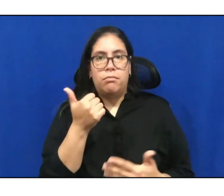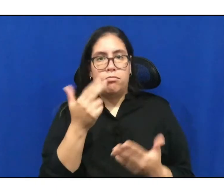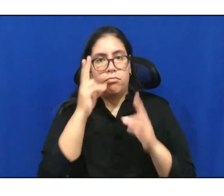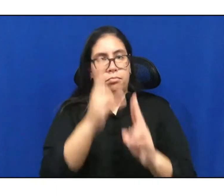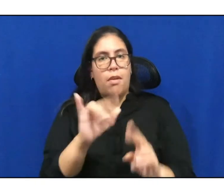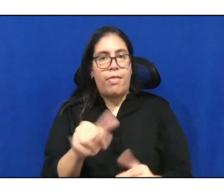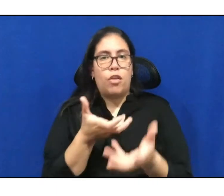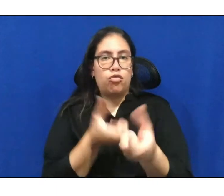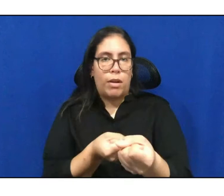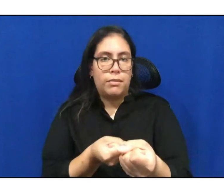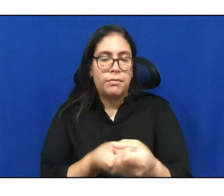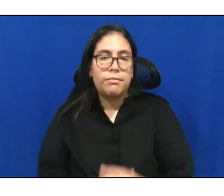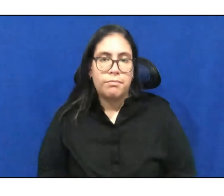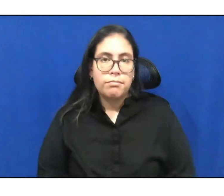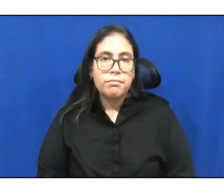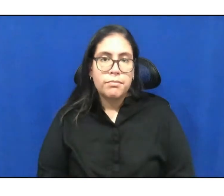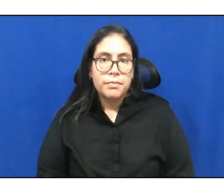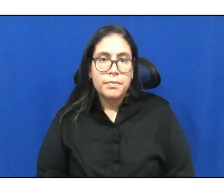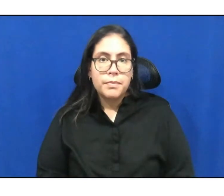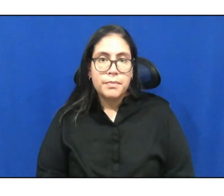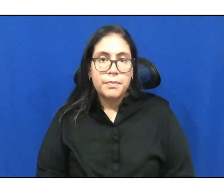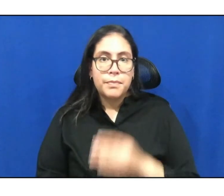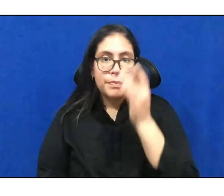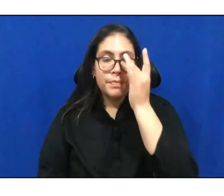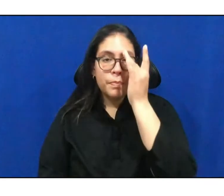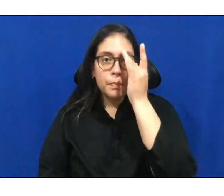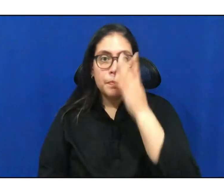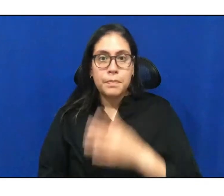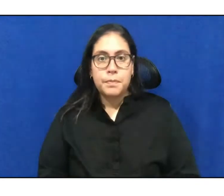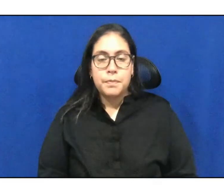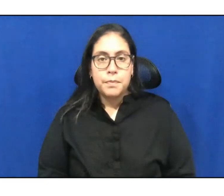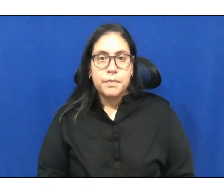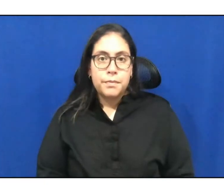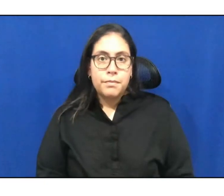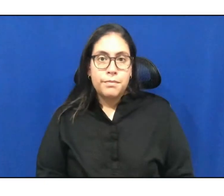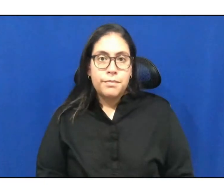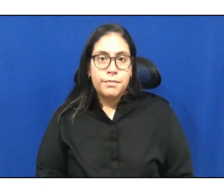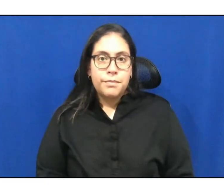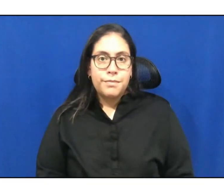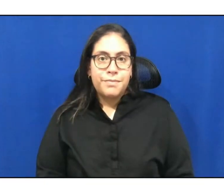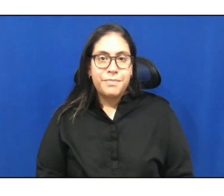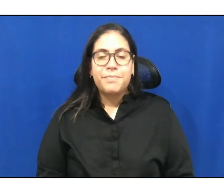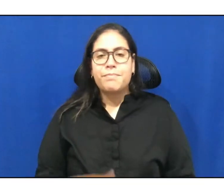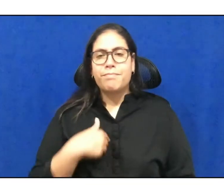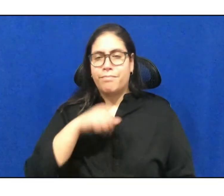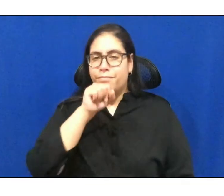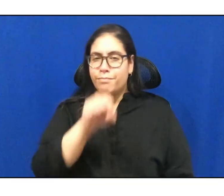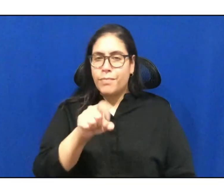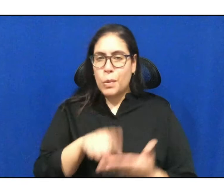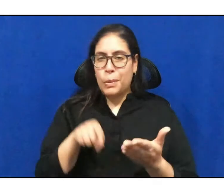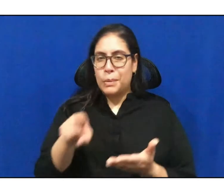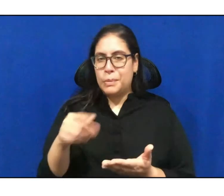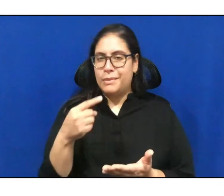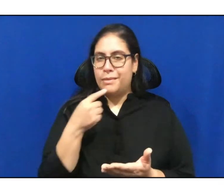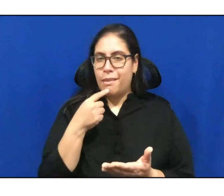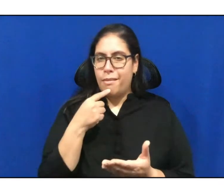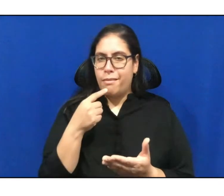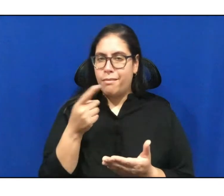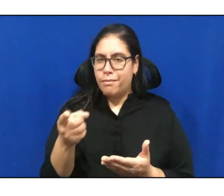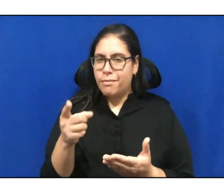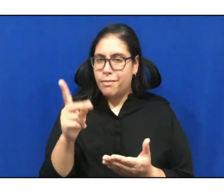Yeah, I love what you said, Kevin, about, we